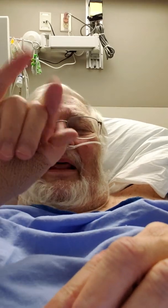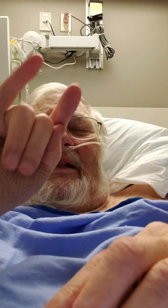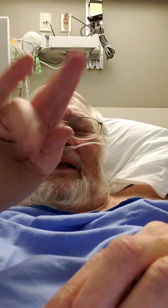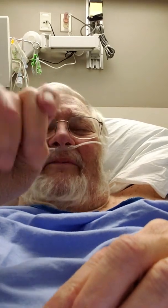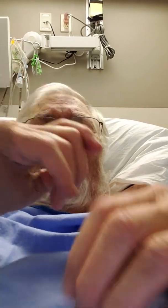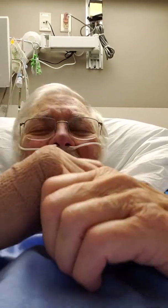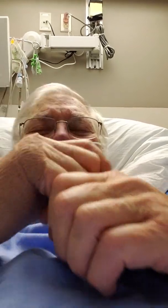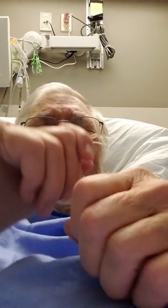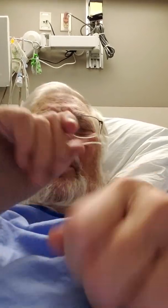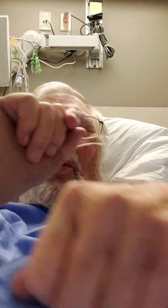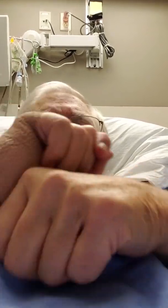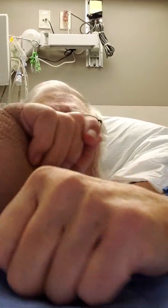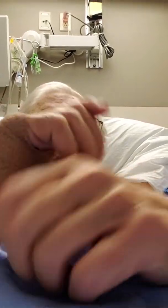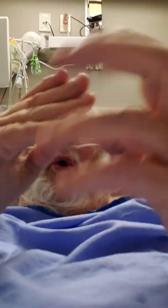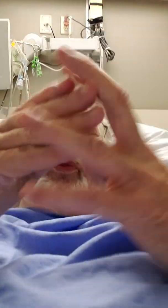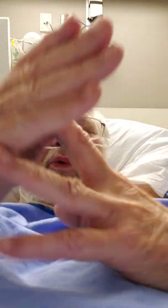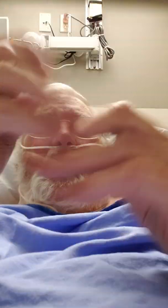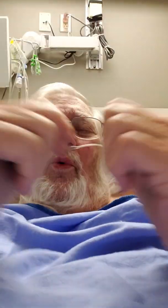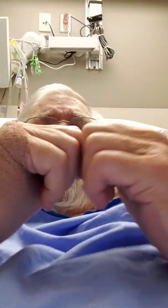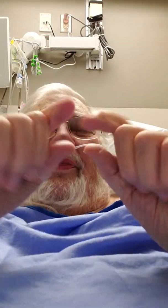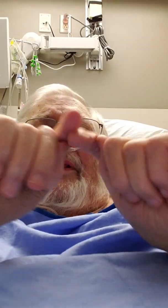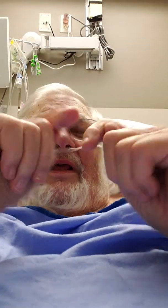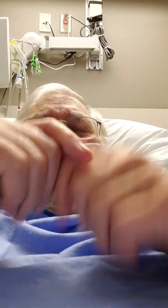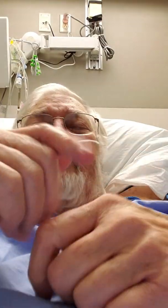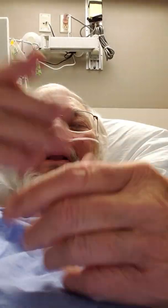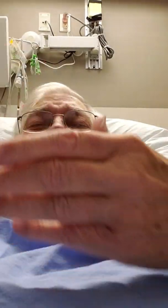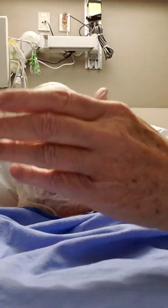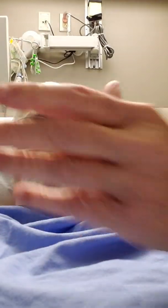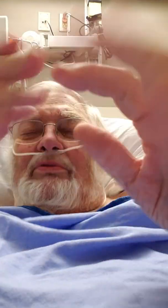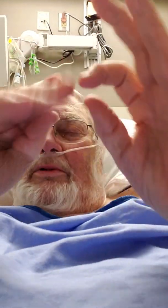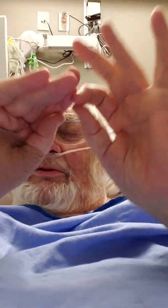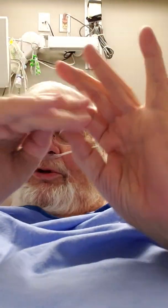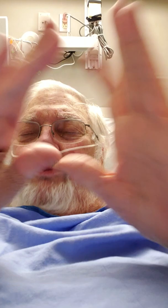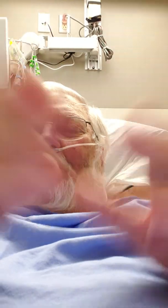pilot it and go through with the thing. Interpreter.